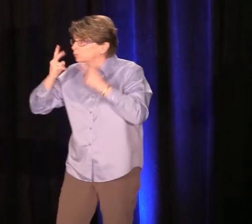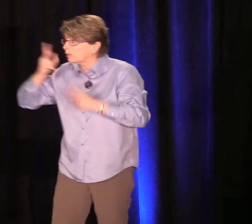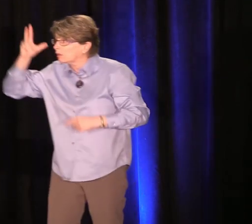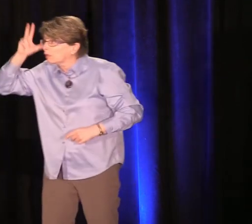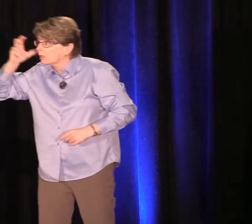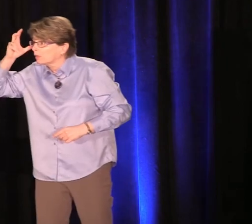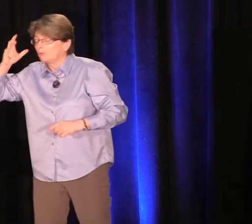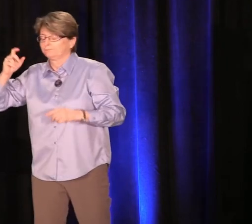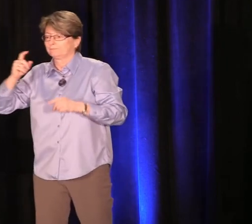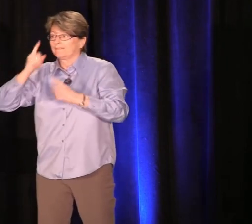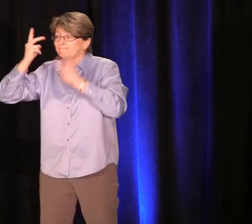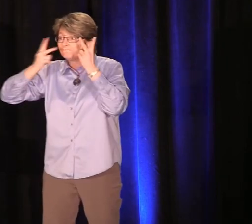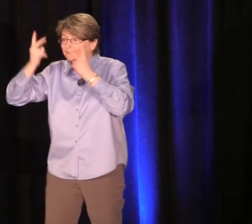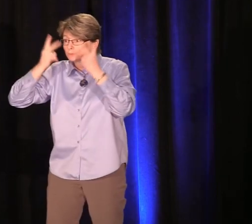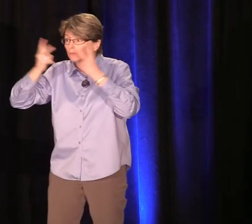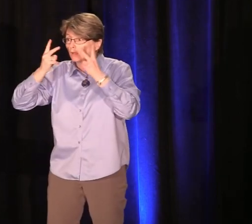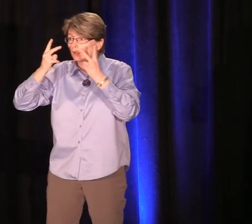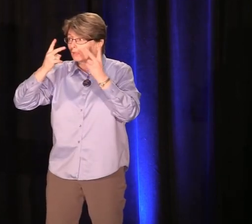And you can make that connection.